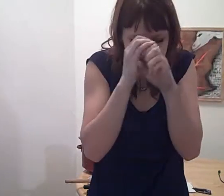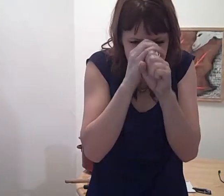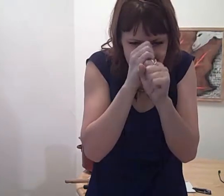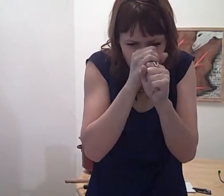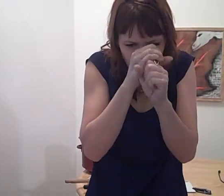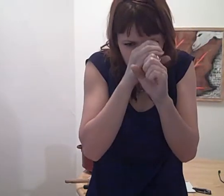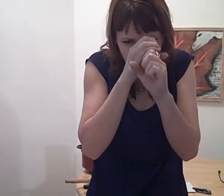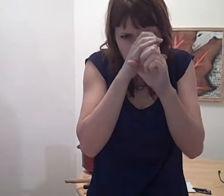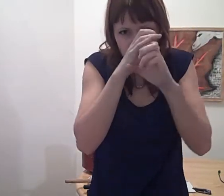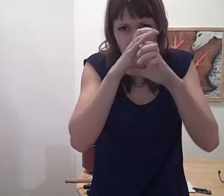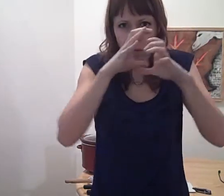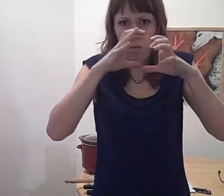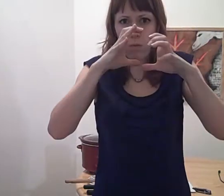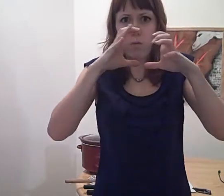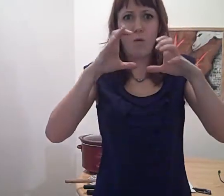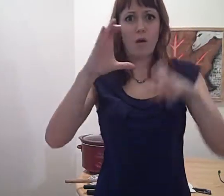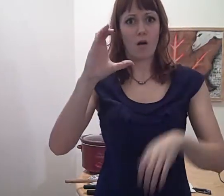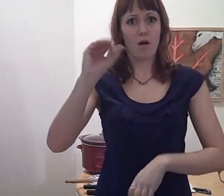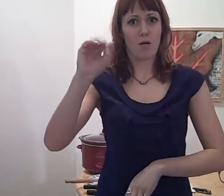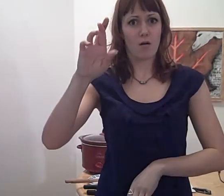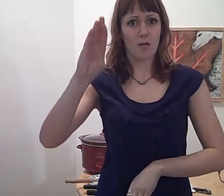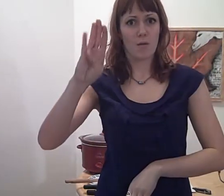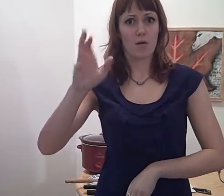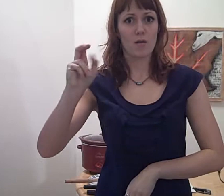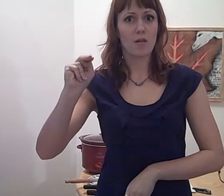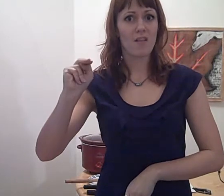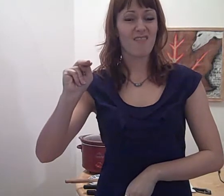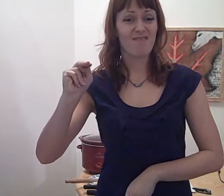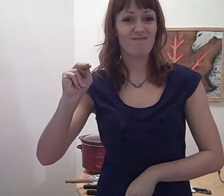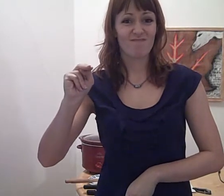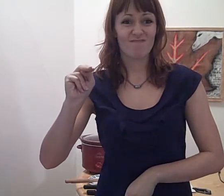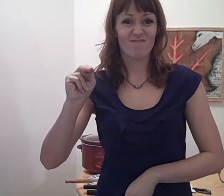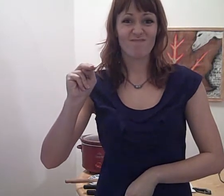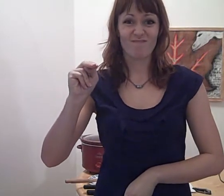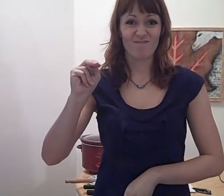Carbon at the nanoscale is actually transparent